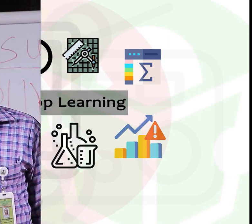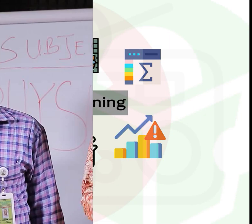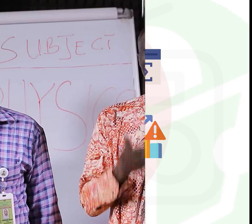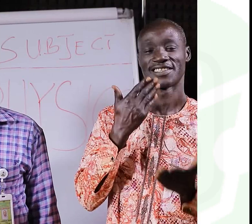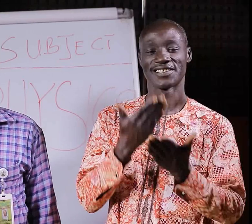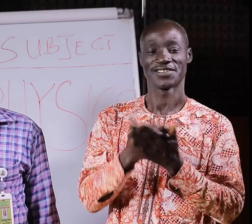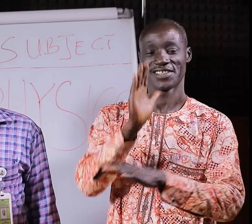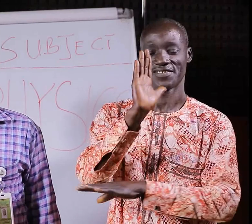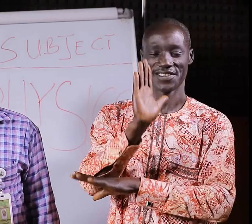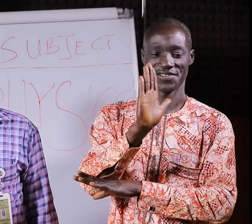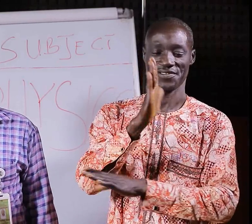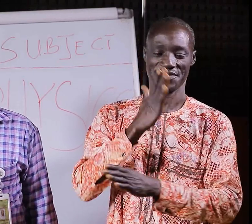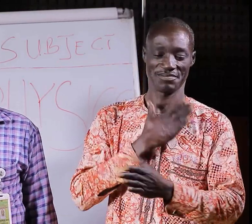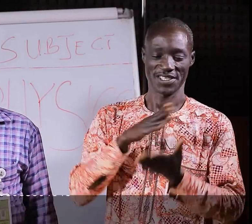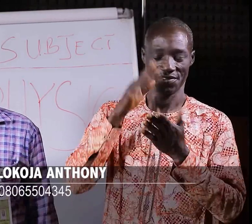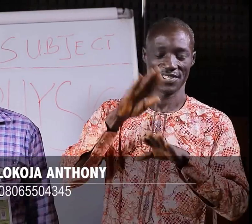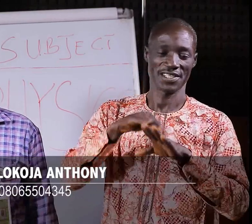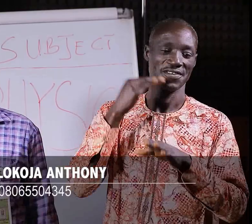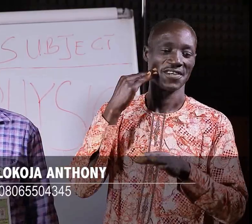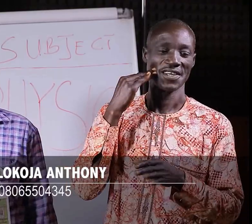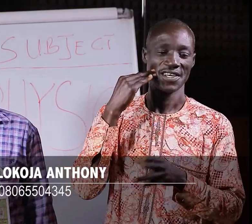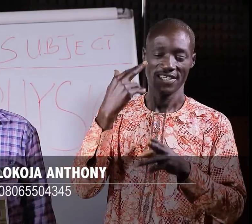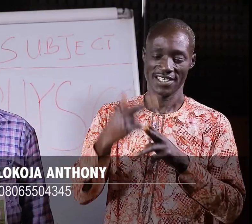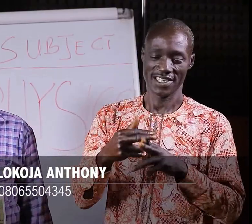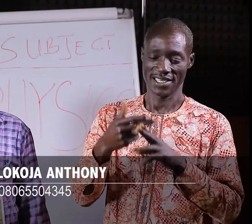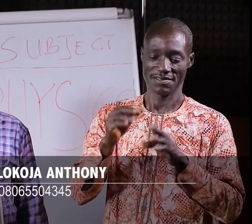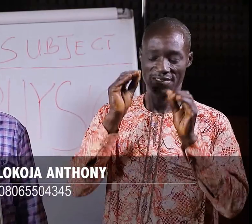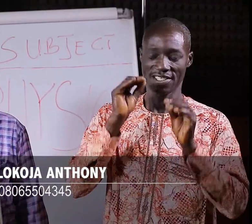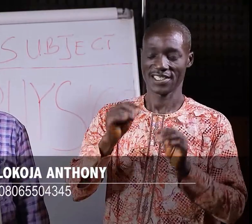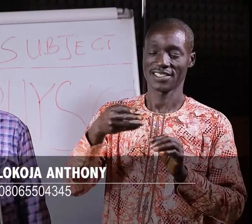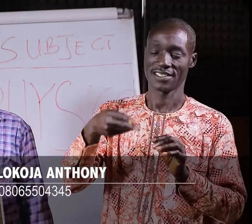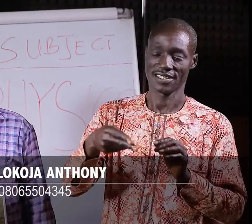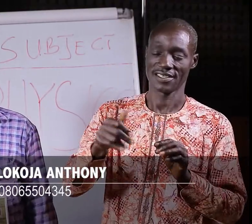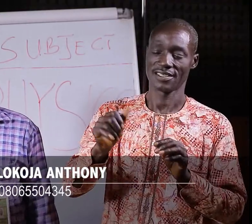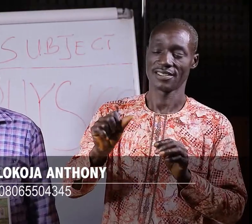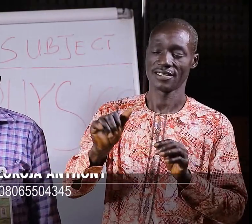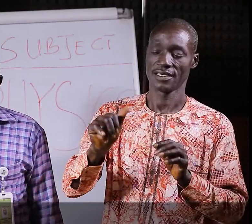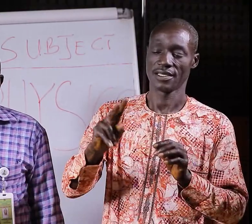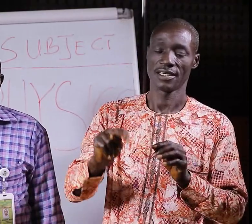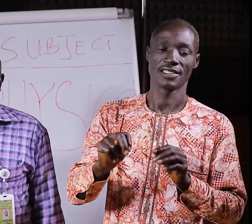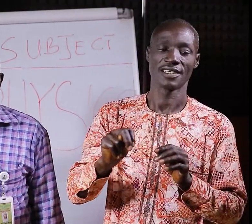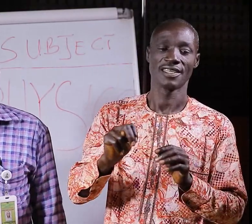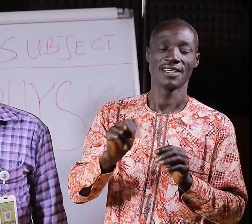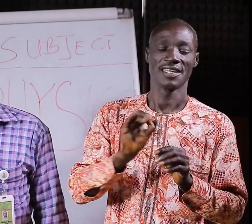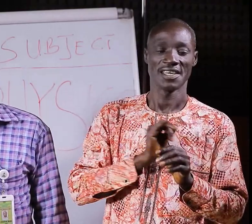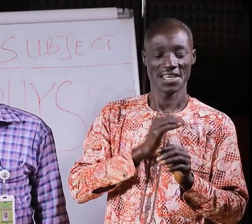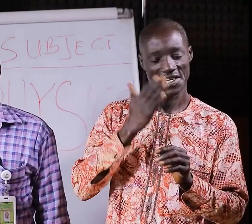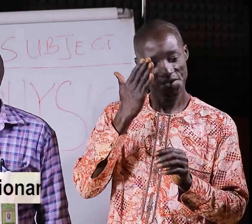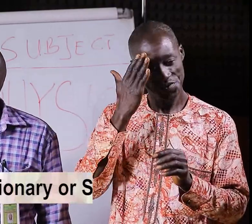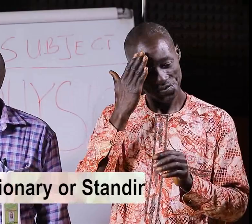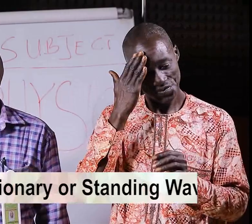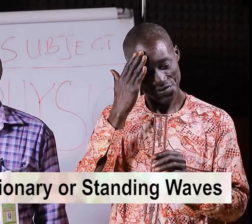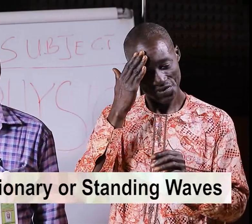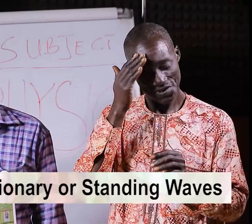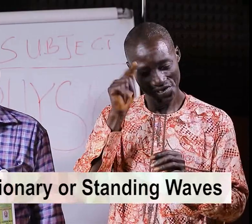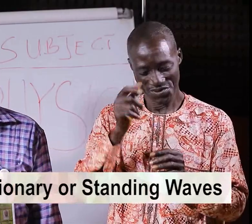Good day, learners at home. My name is Hassan Buki. I believe you were able